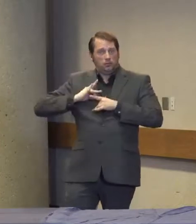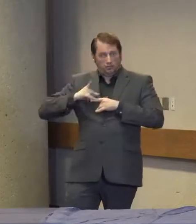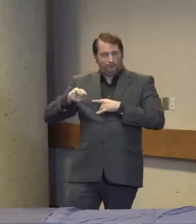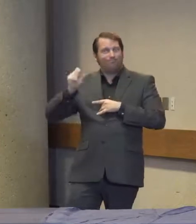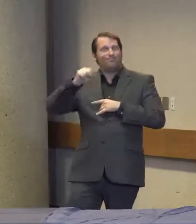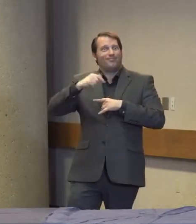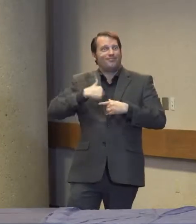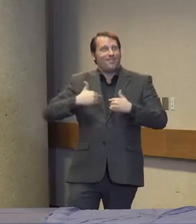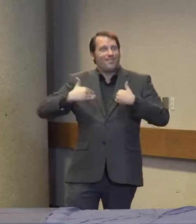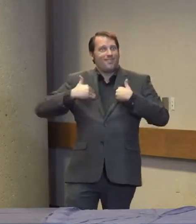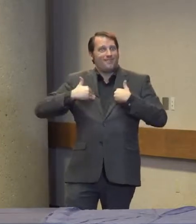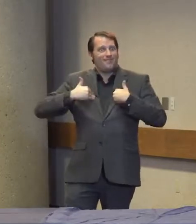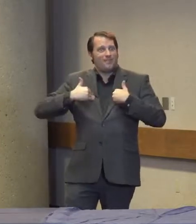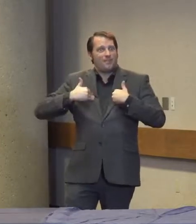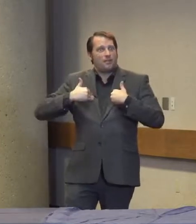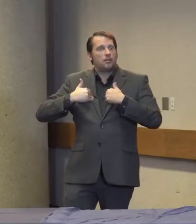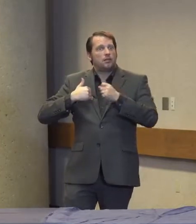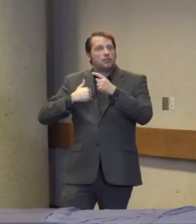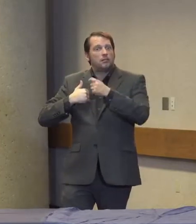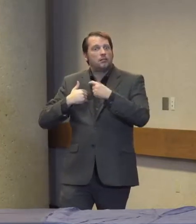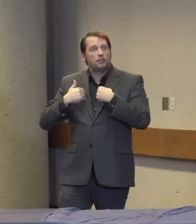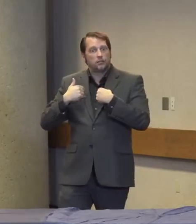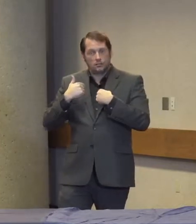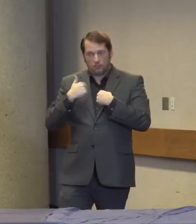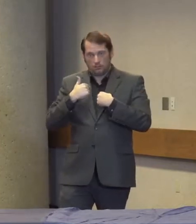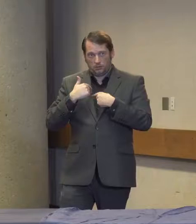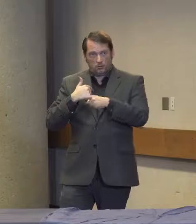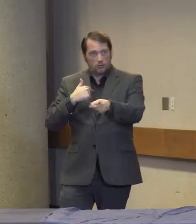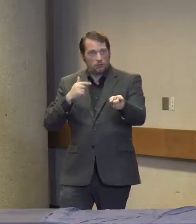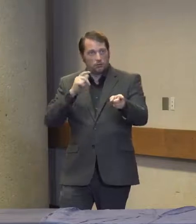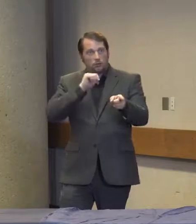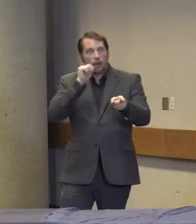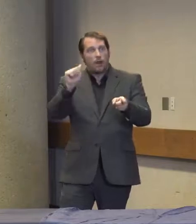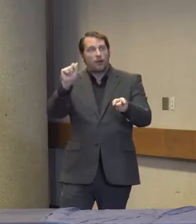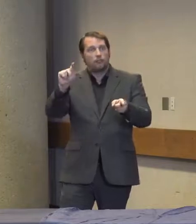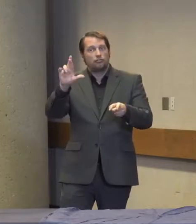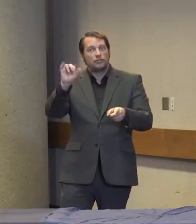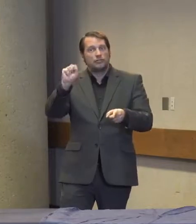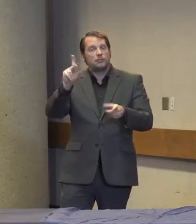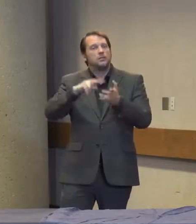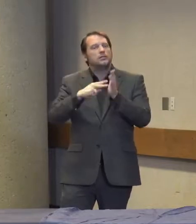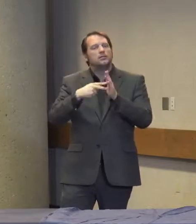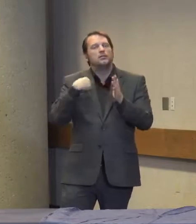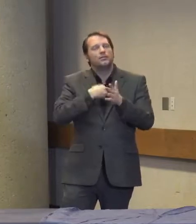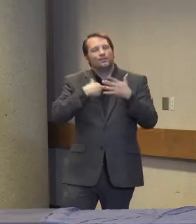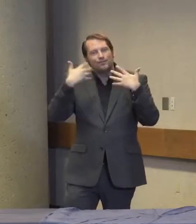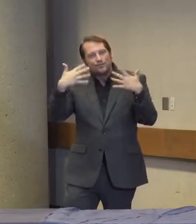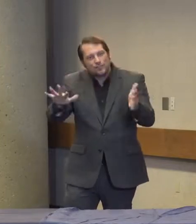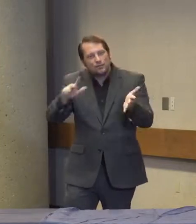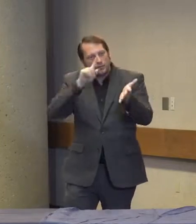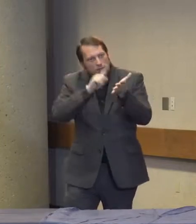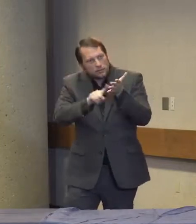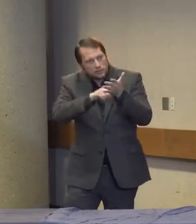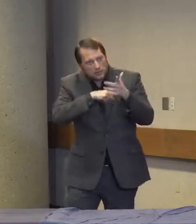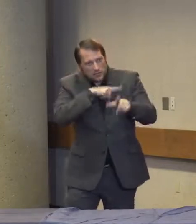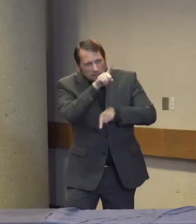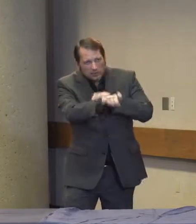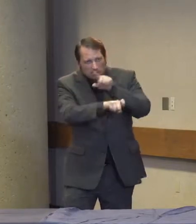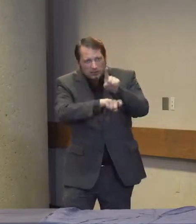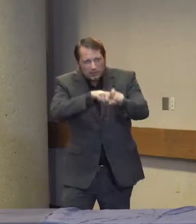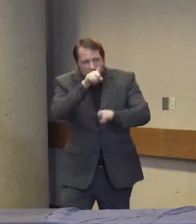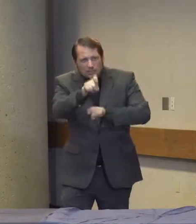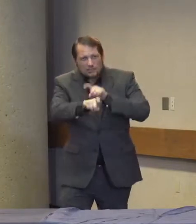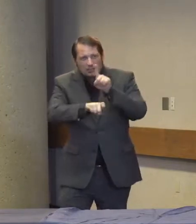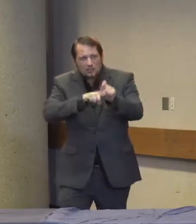aren't at risk, that is the result of an in-depth investigation and folks who have expertise in this area determining